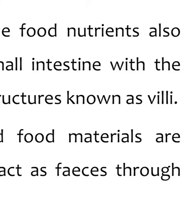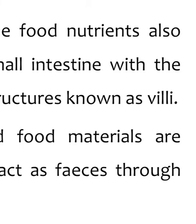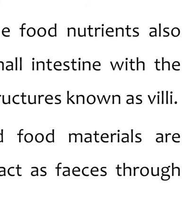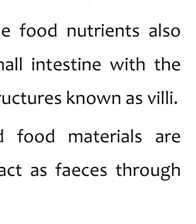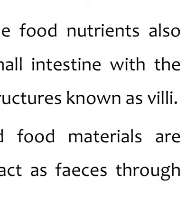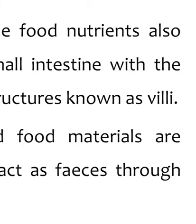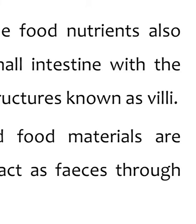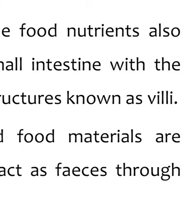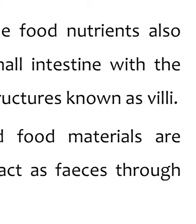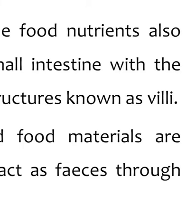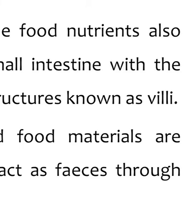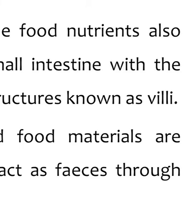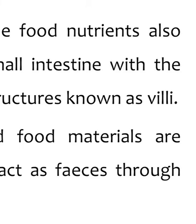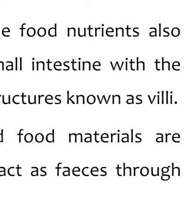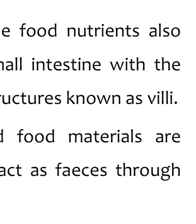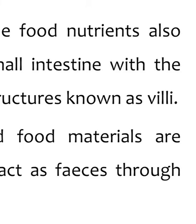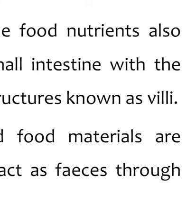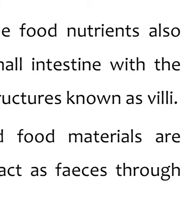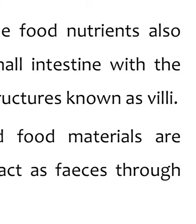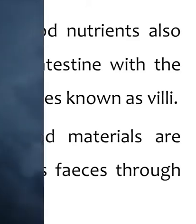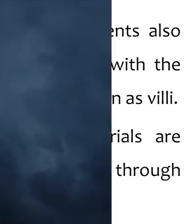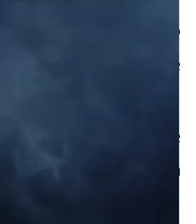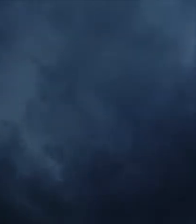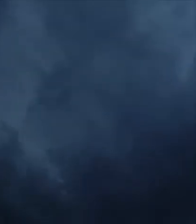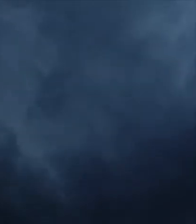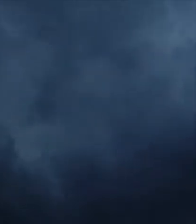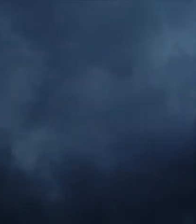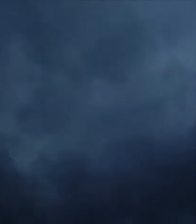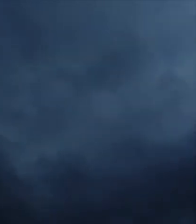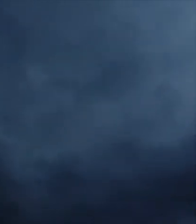feces through the cloaca or the vents.